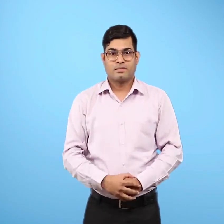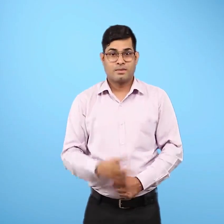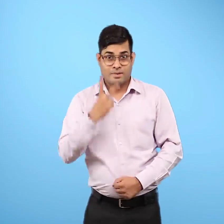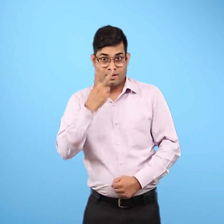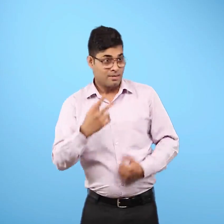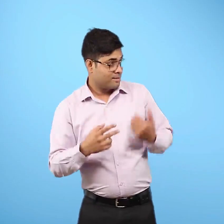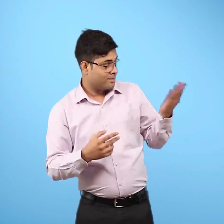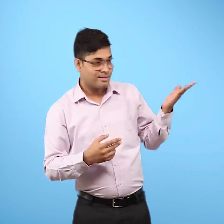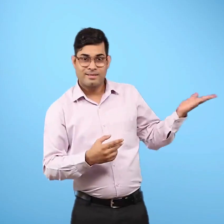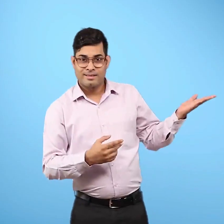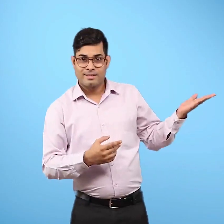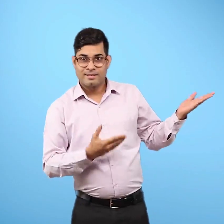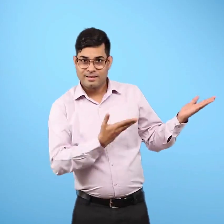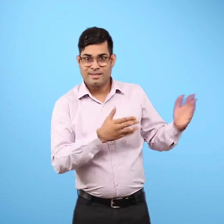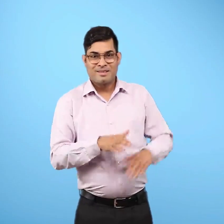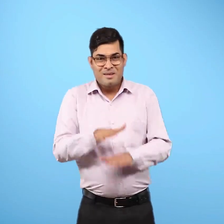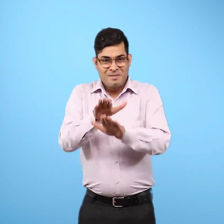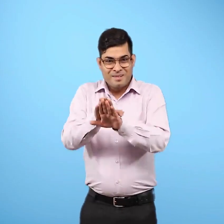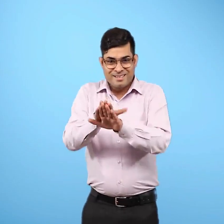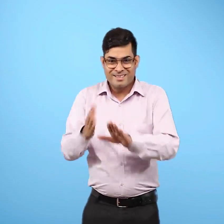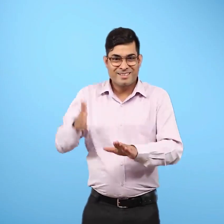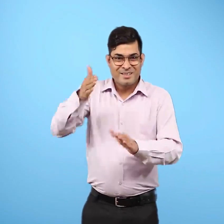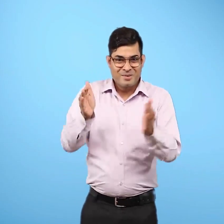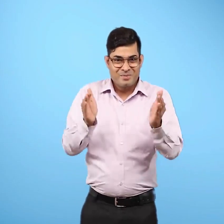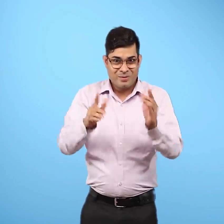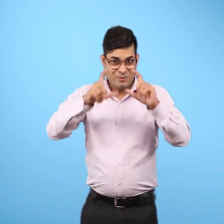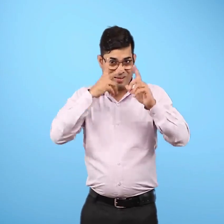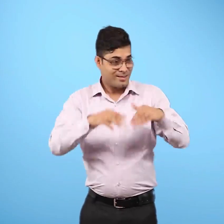Next to it on the right side we have the picture of a baby blue whale.